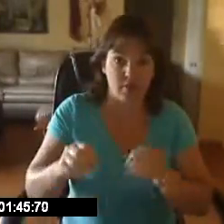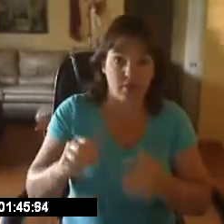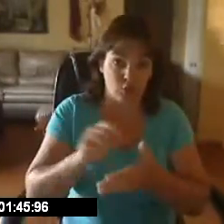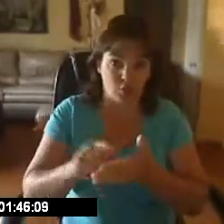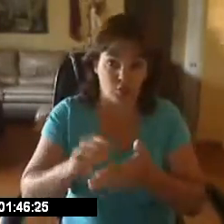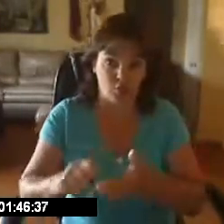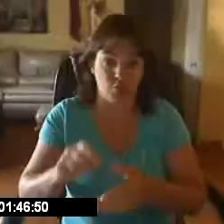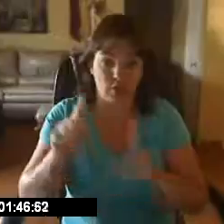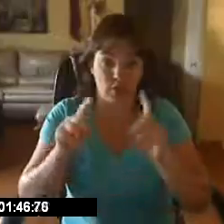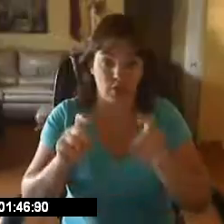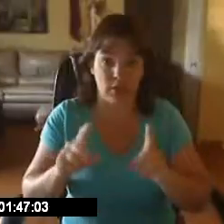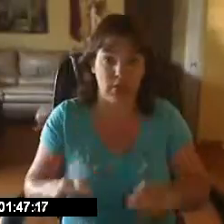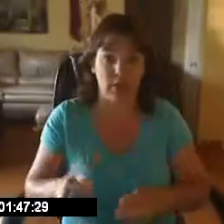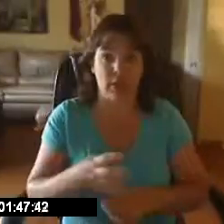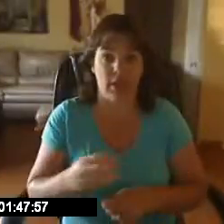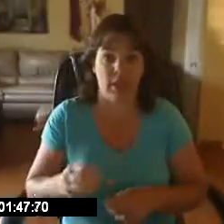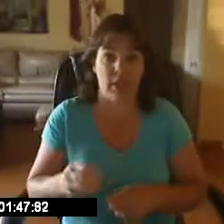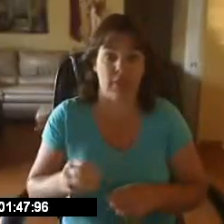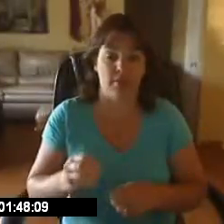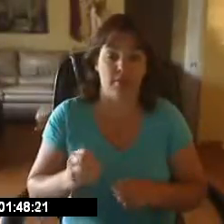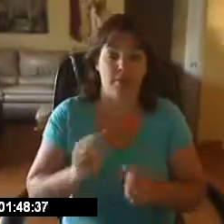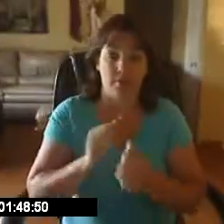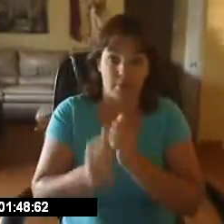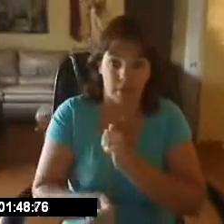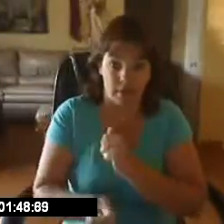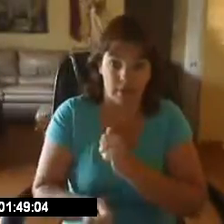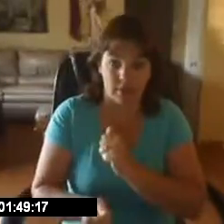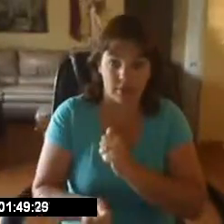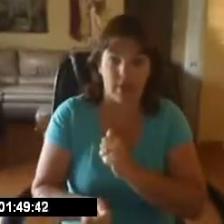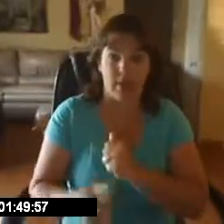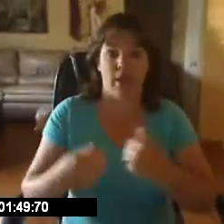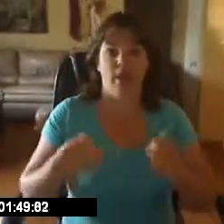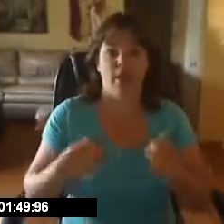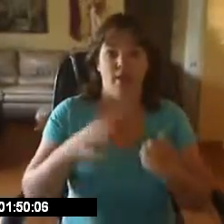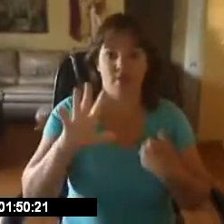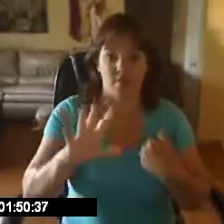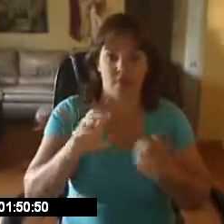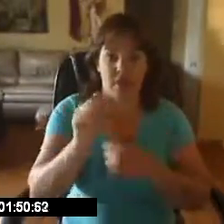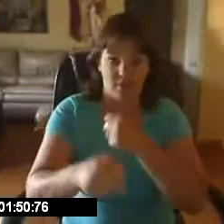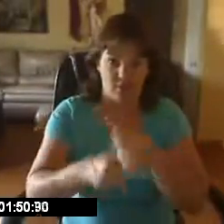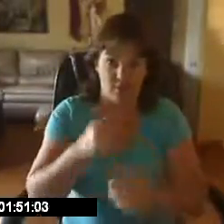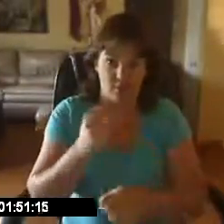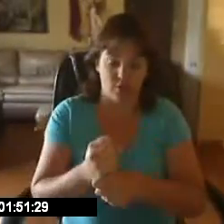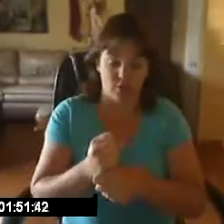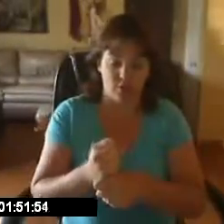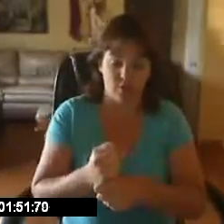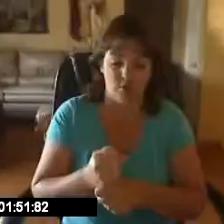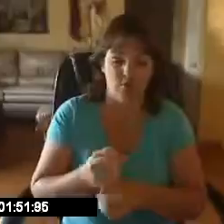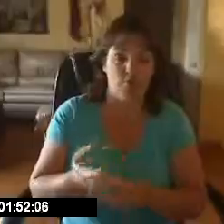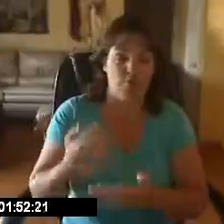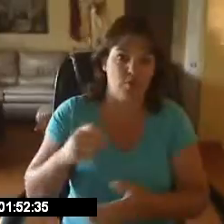years to take and pass a performance test. However, there is a little interesting requirement that is